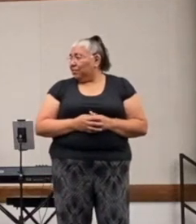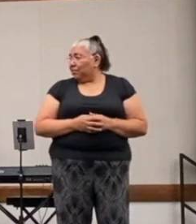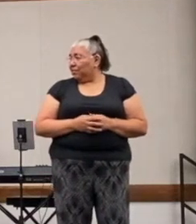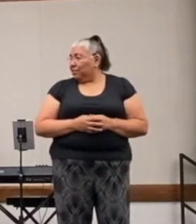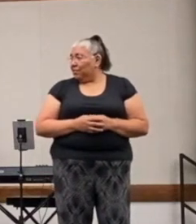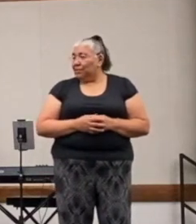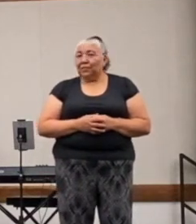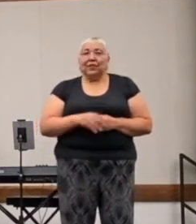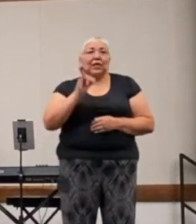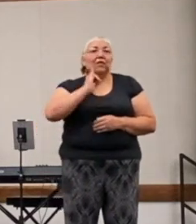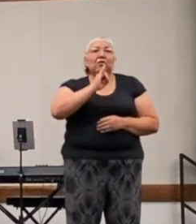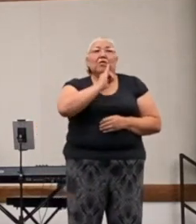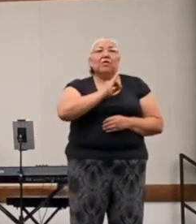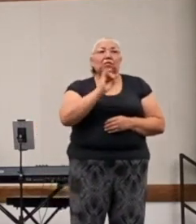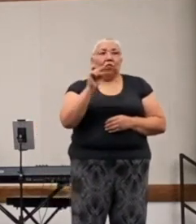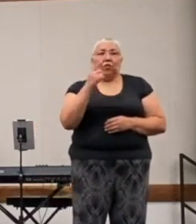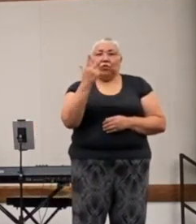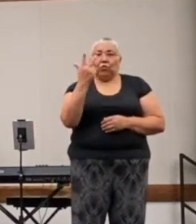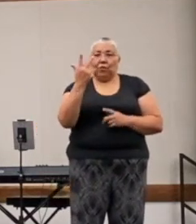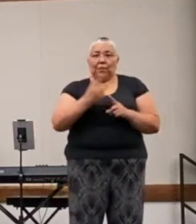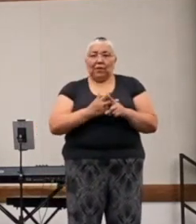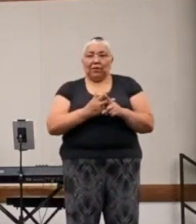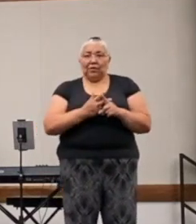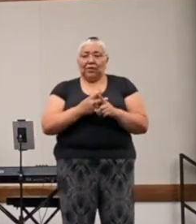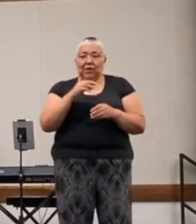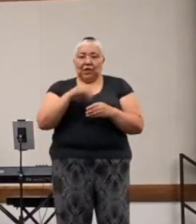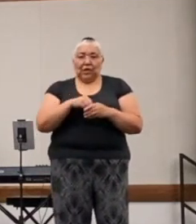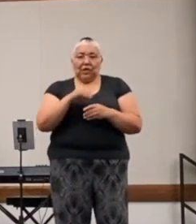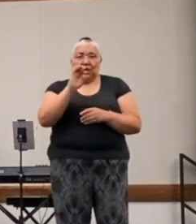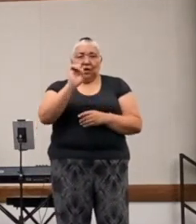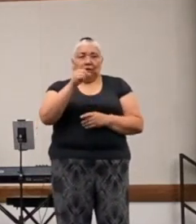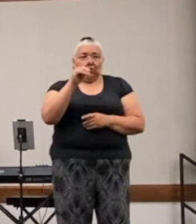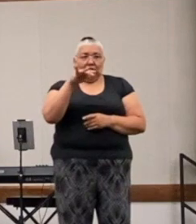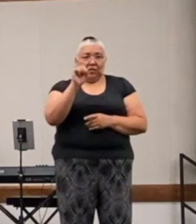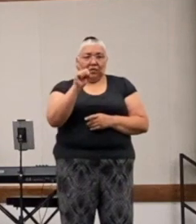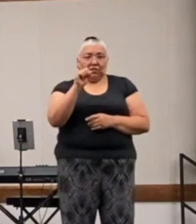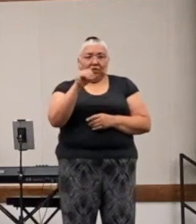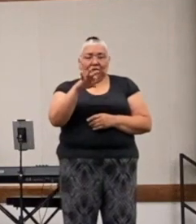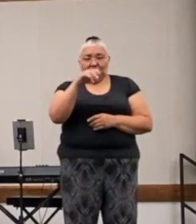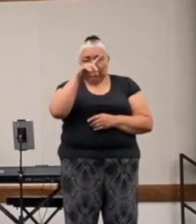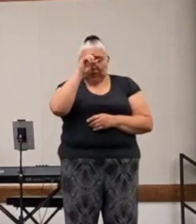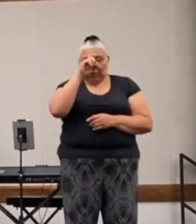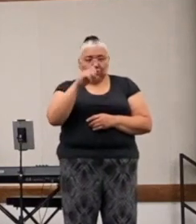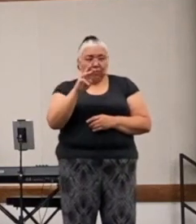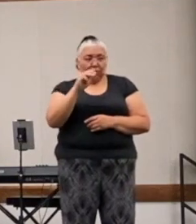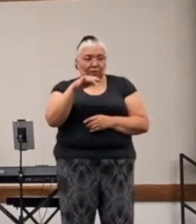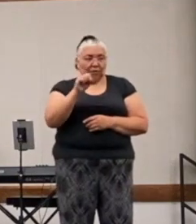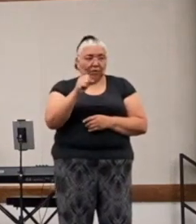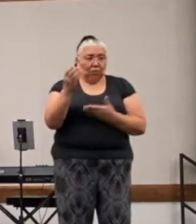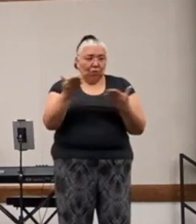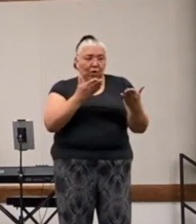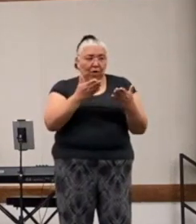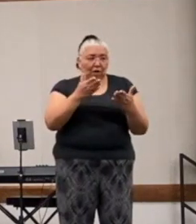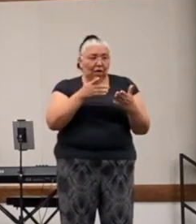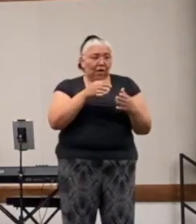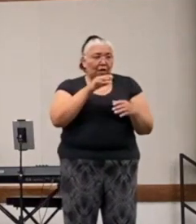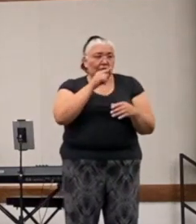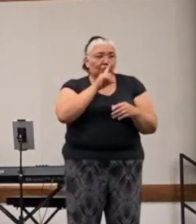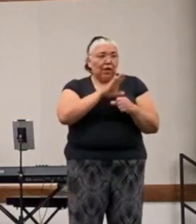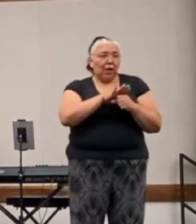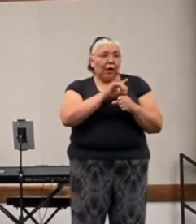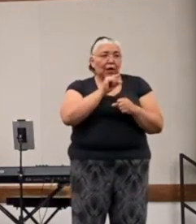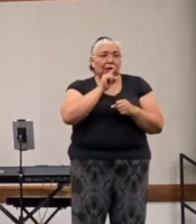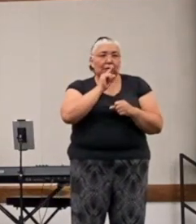The Israelites were only 3 months into their exodus of Egypt when Moses brought the commandments down.